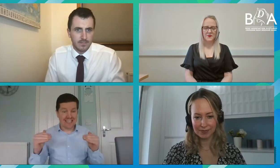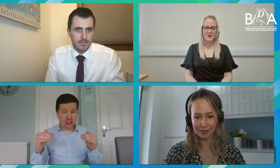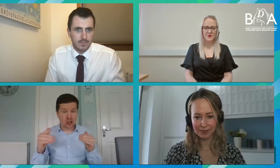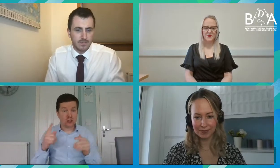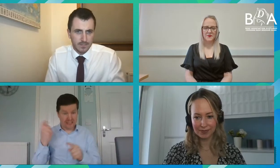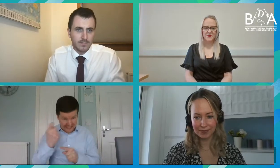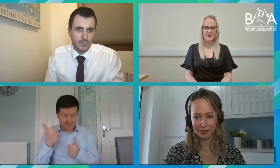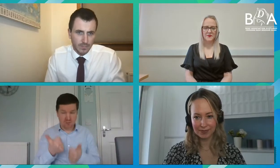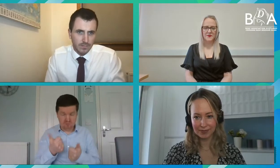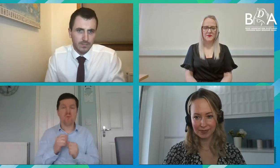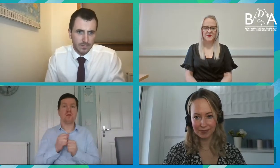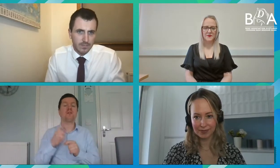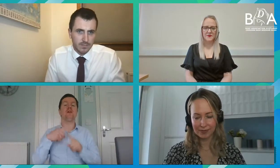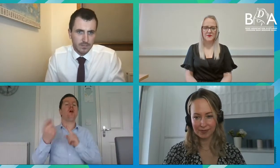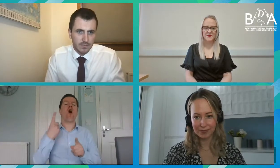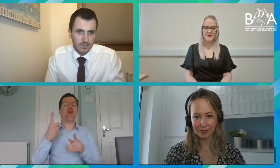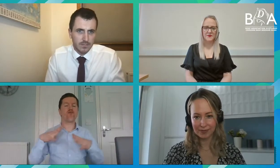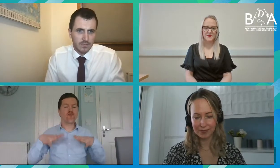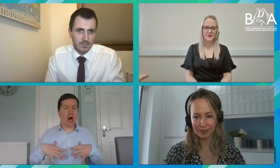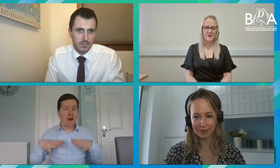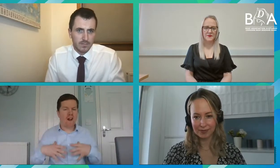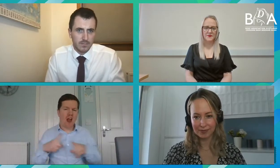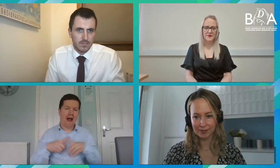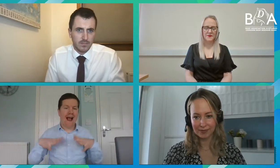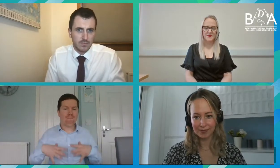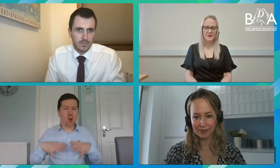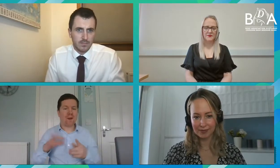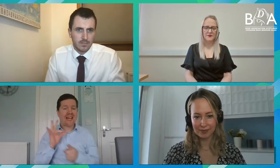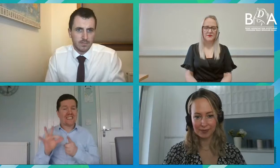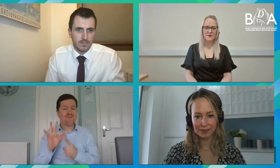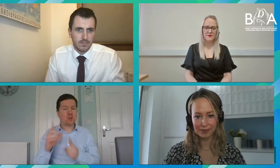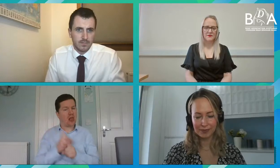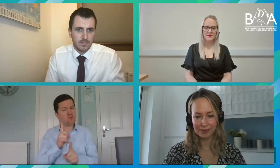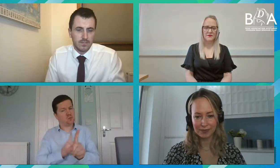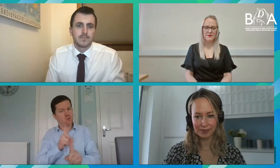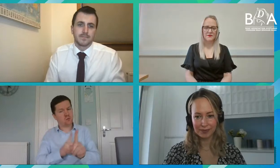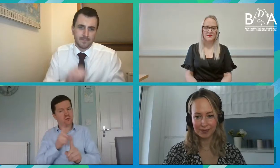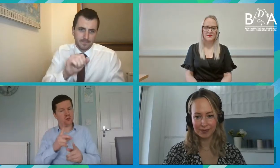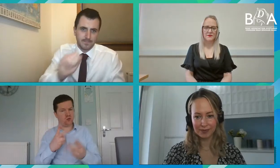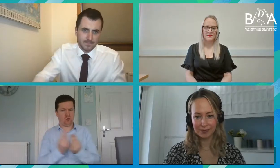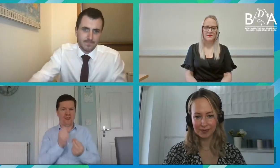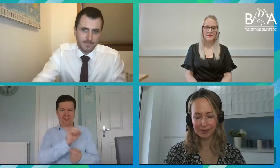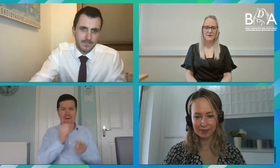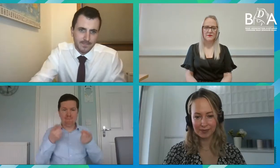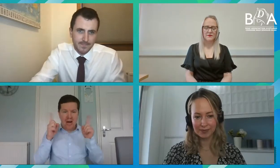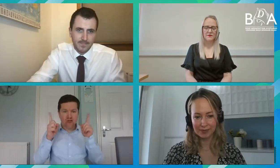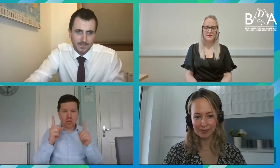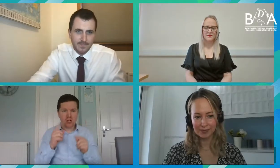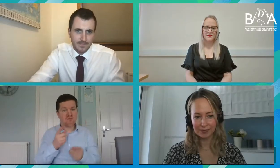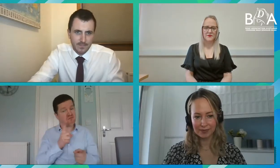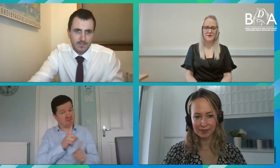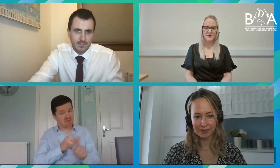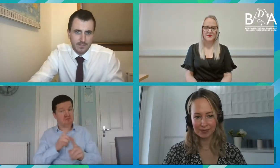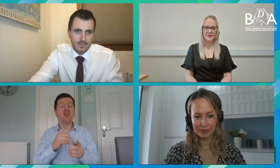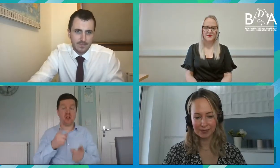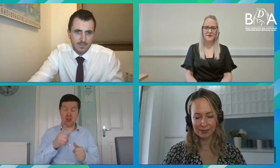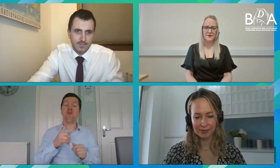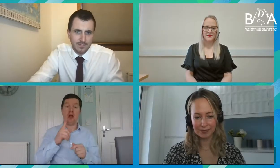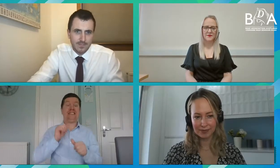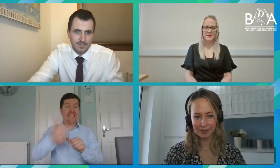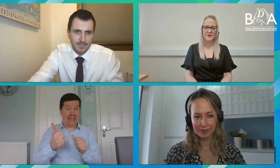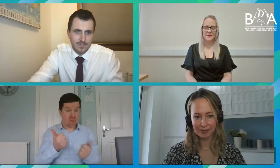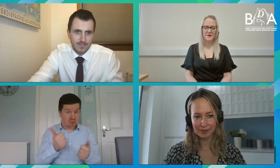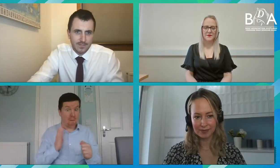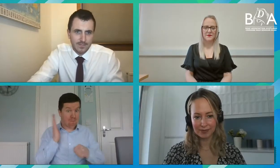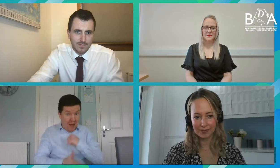was told that I'd been invited for an interview, so I'd got through to the next stage of the interview process, and that was an informal discussion with one